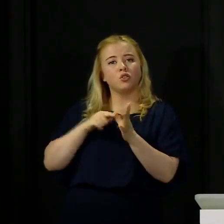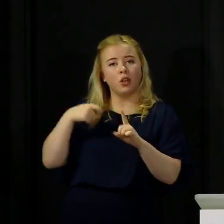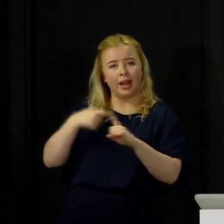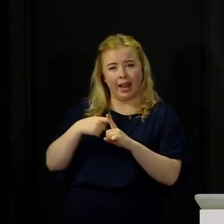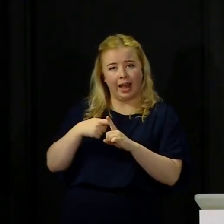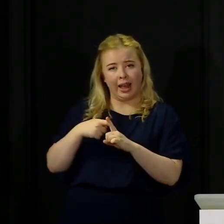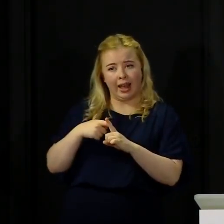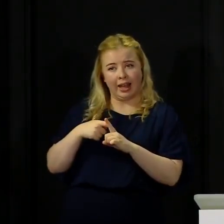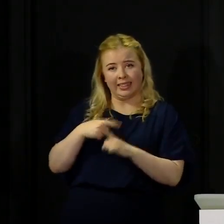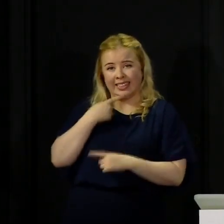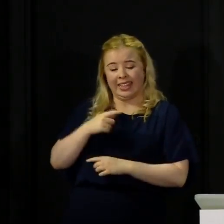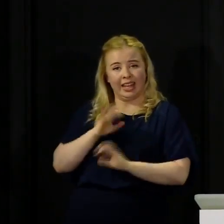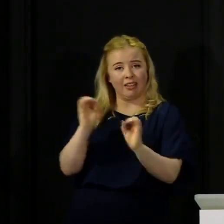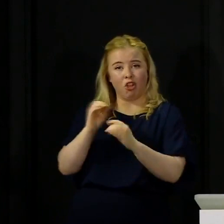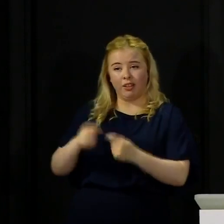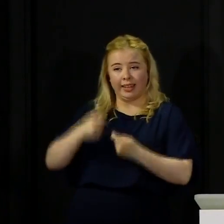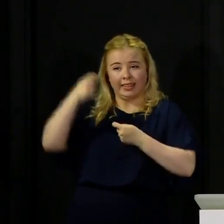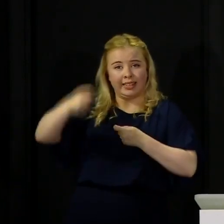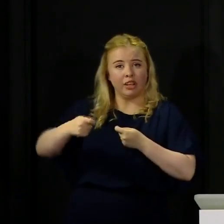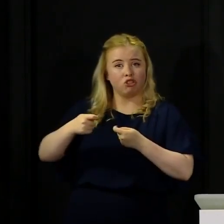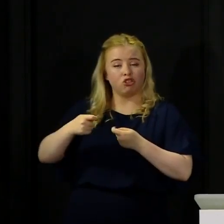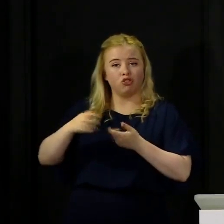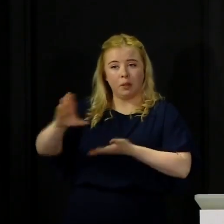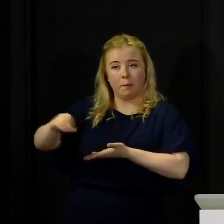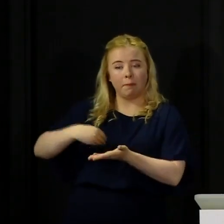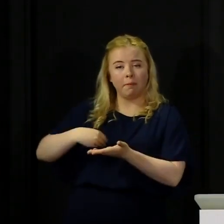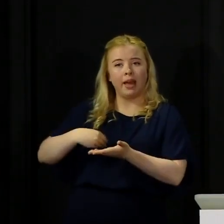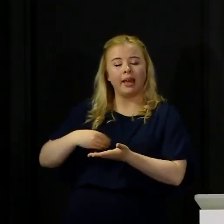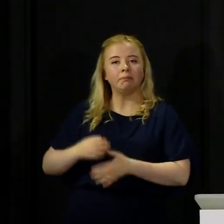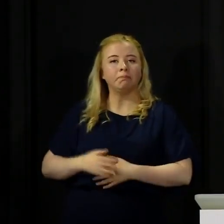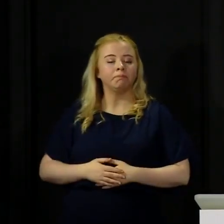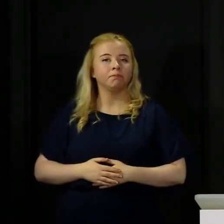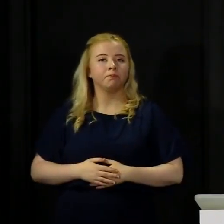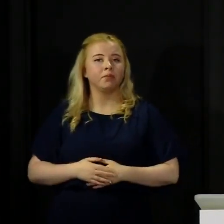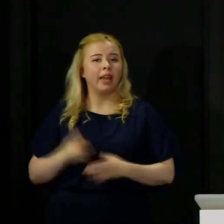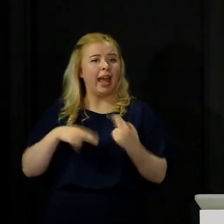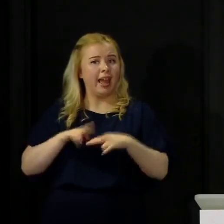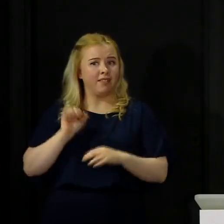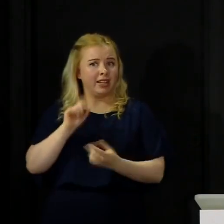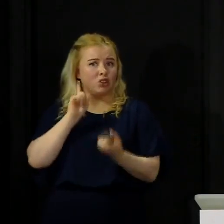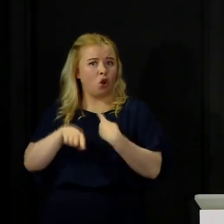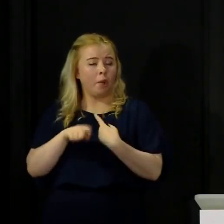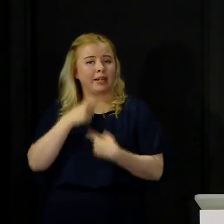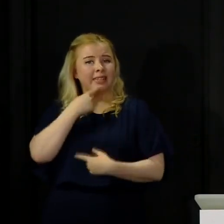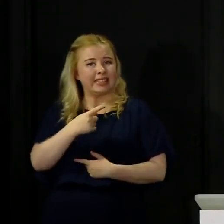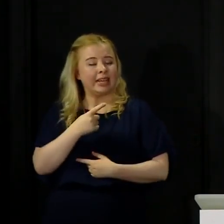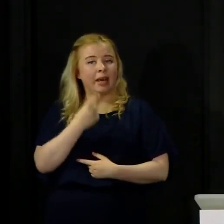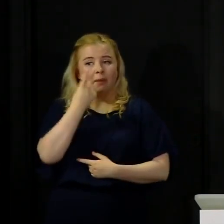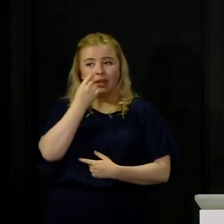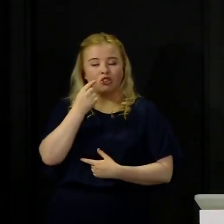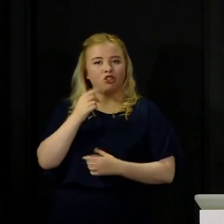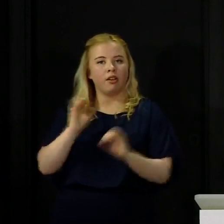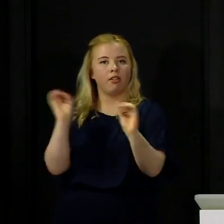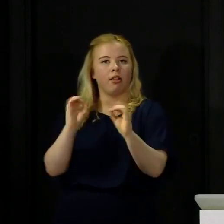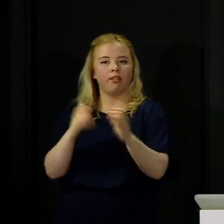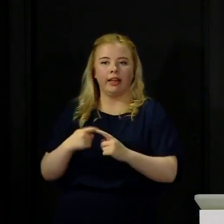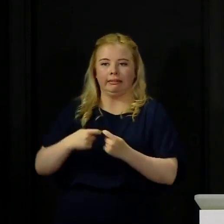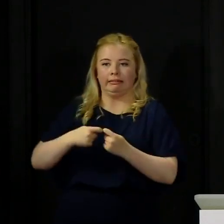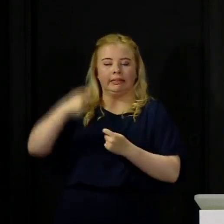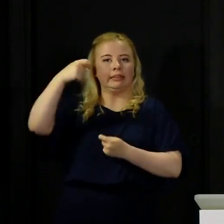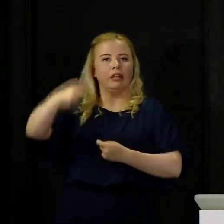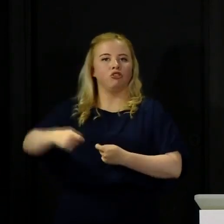If those comments suggest that there is a closed door to further extension of the scheme, I would be very concerned about that. I hope that's not what the comments